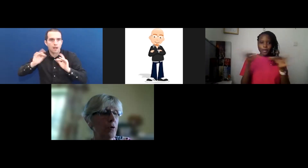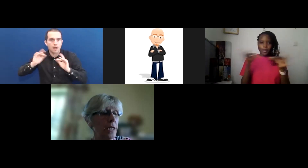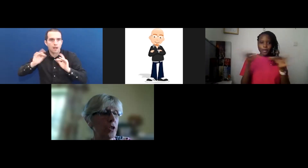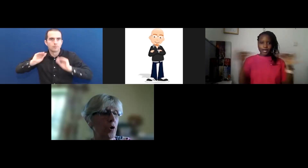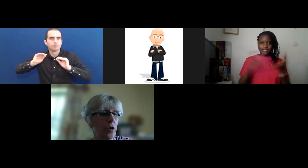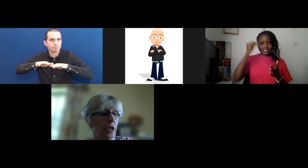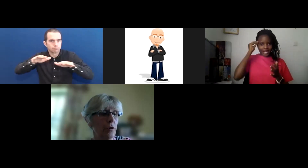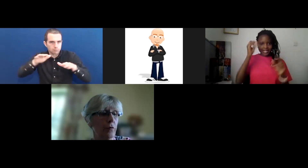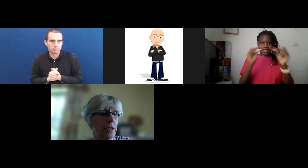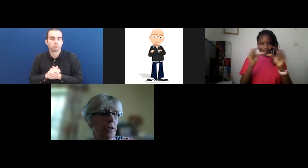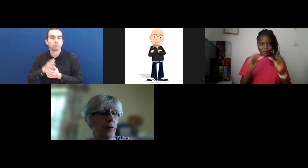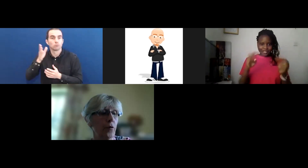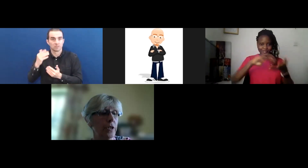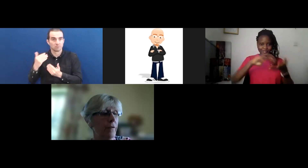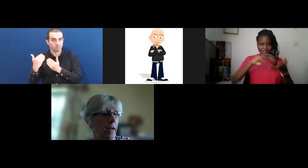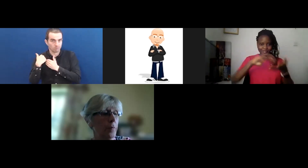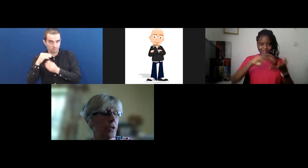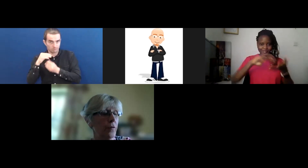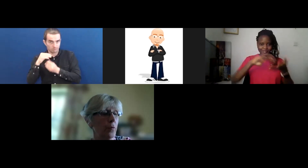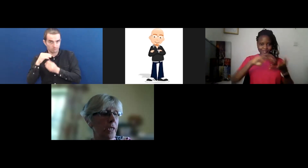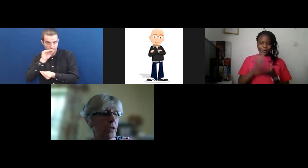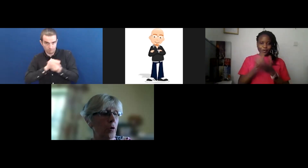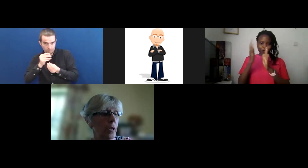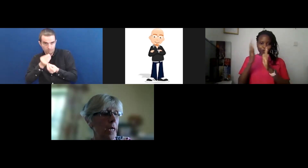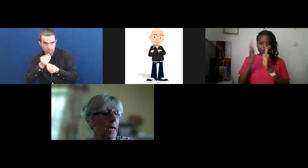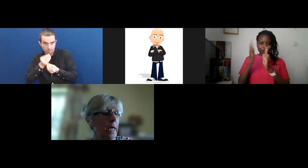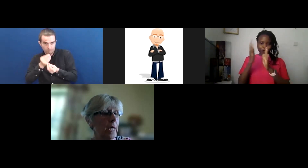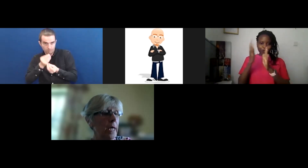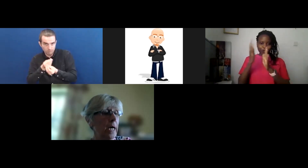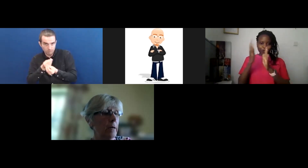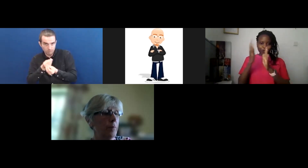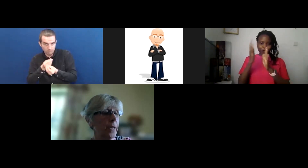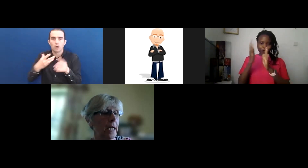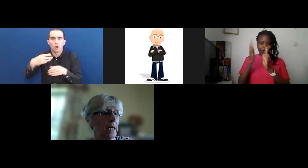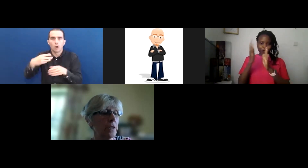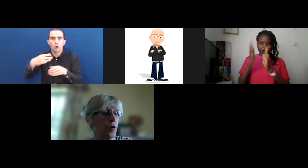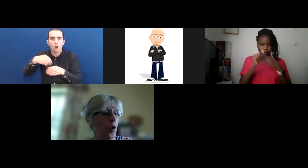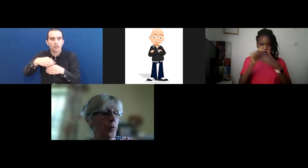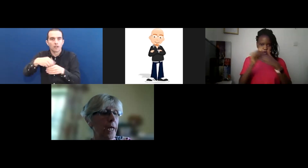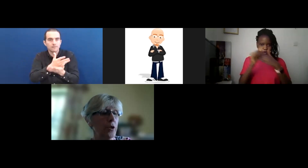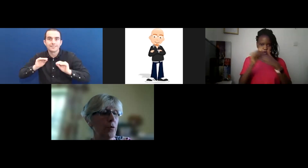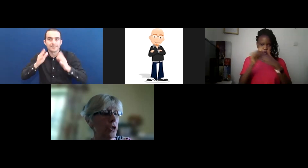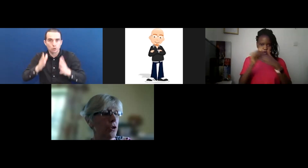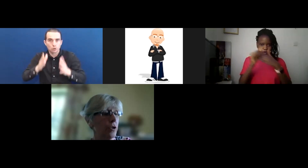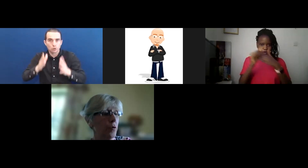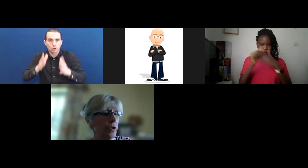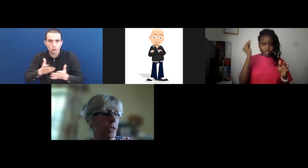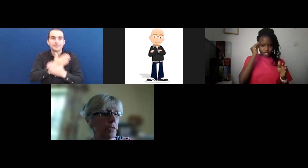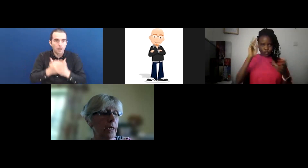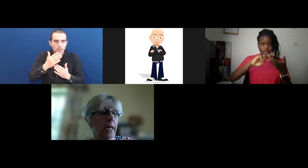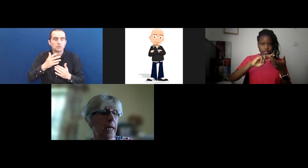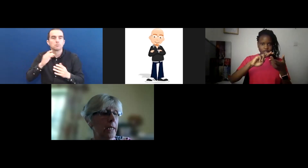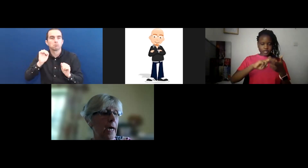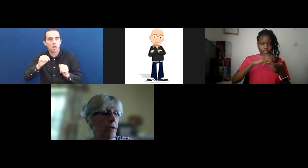and the UNESCO project officer for the development of the UNESCO guidelines for open education